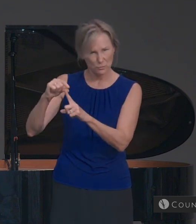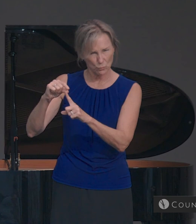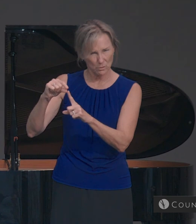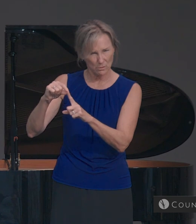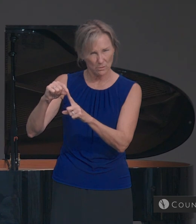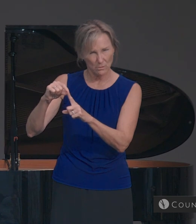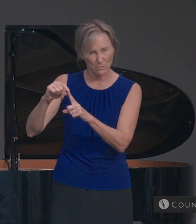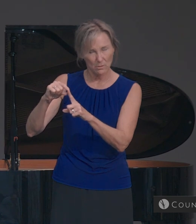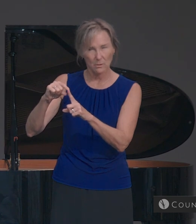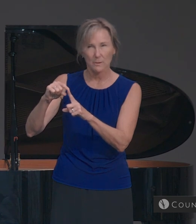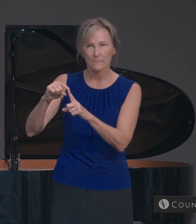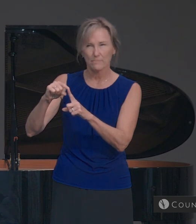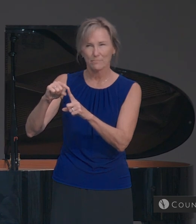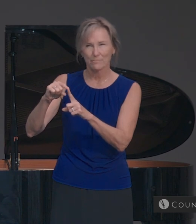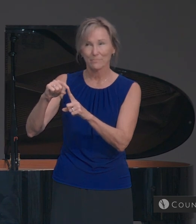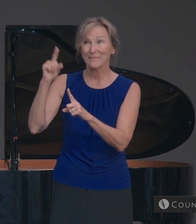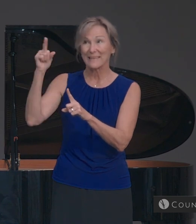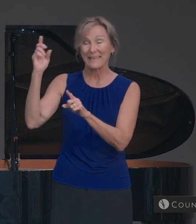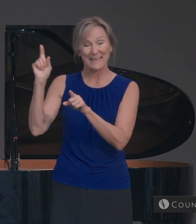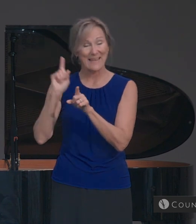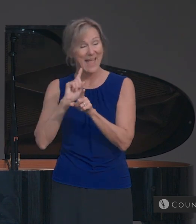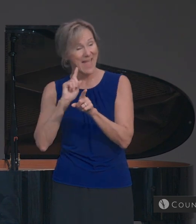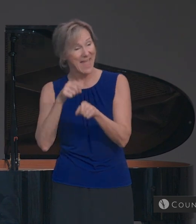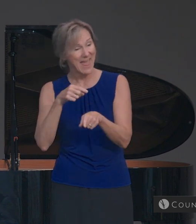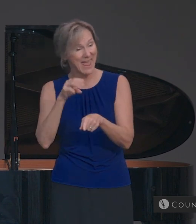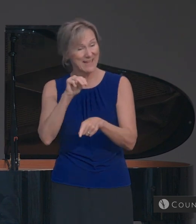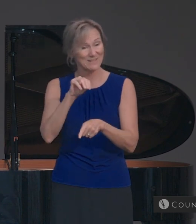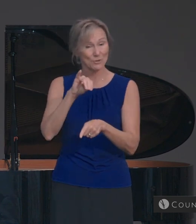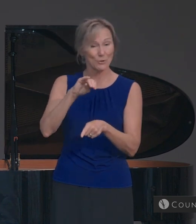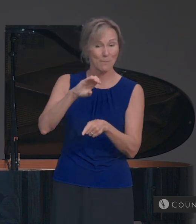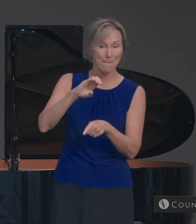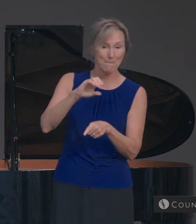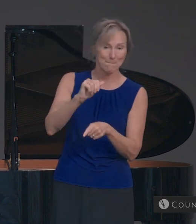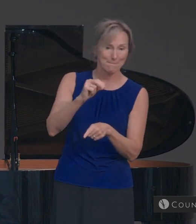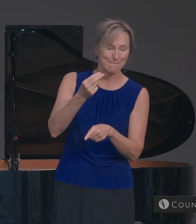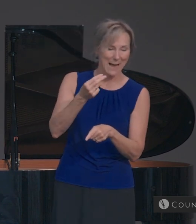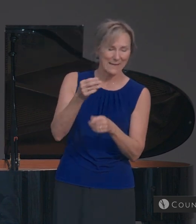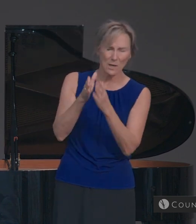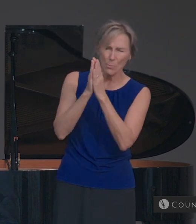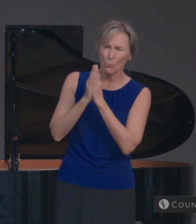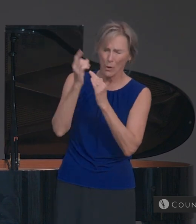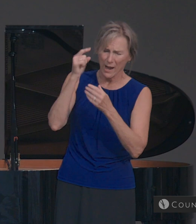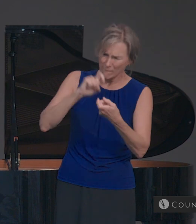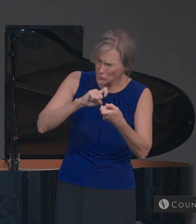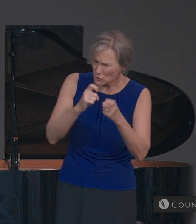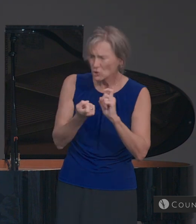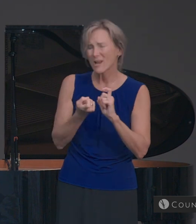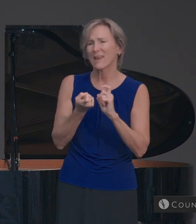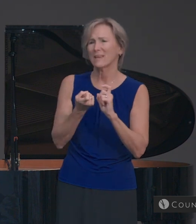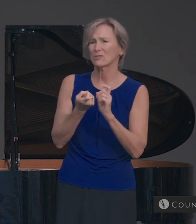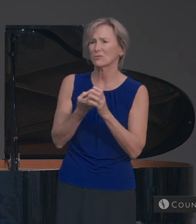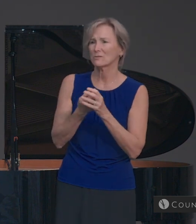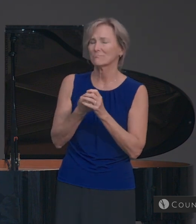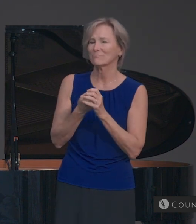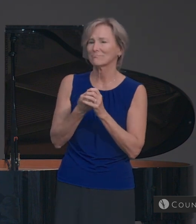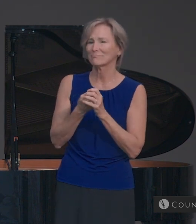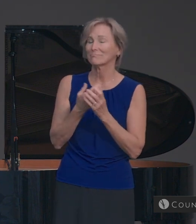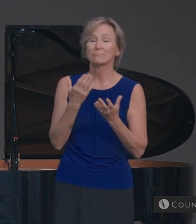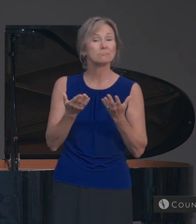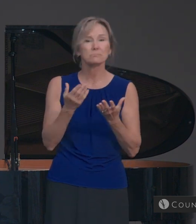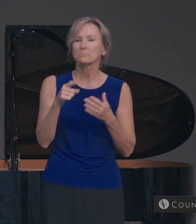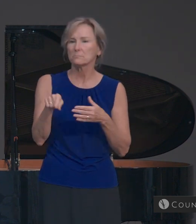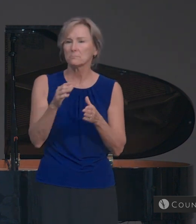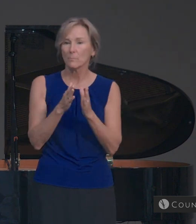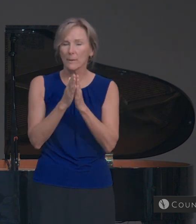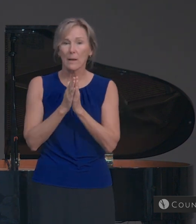and answered Micah's prayer and brought reform to Micah's nation. You know, maybe you're praying for